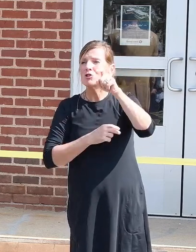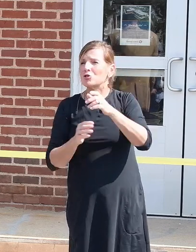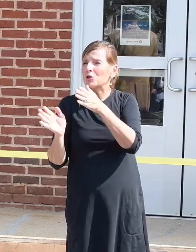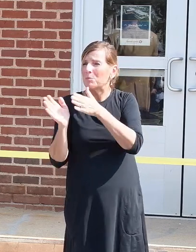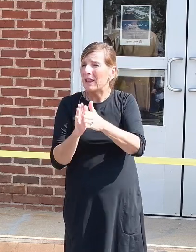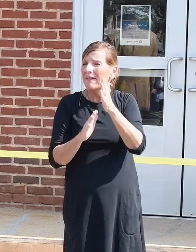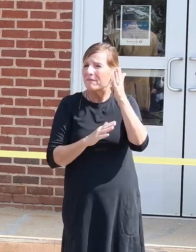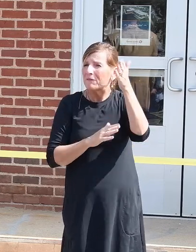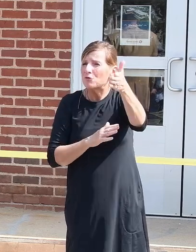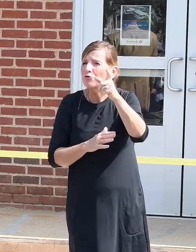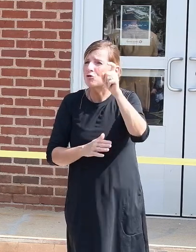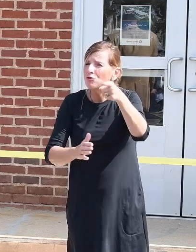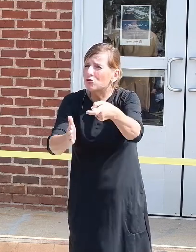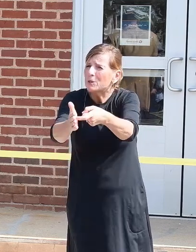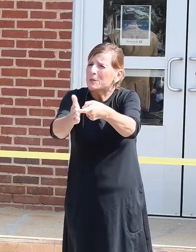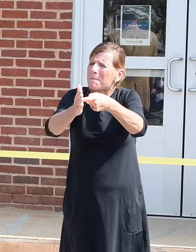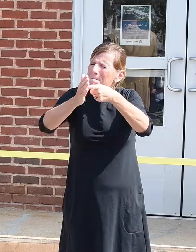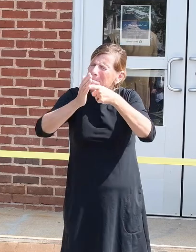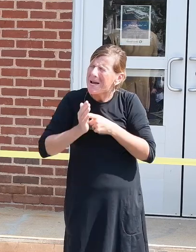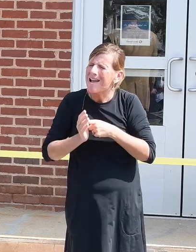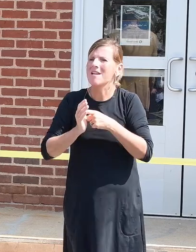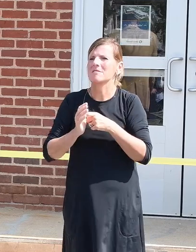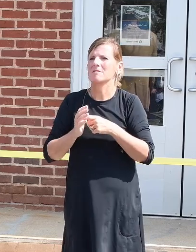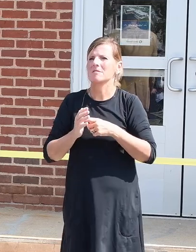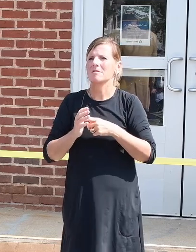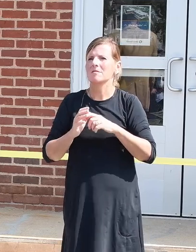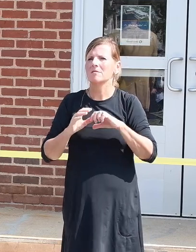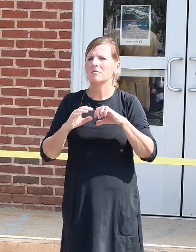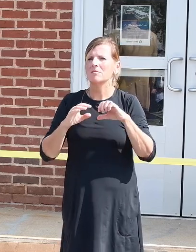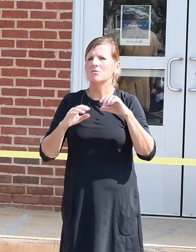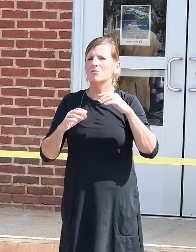should demand social justice.